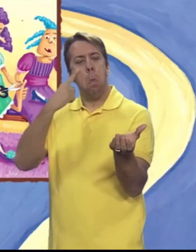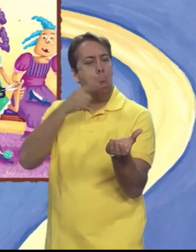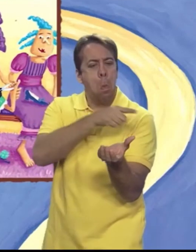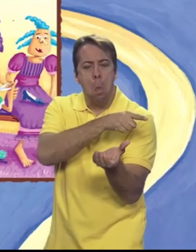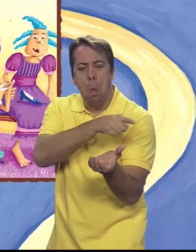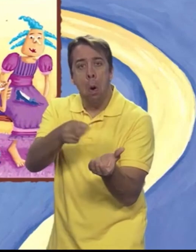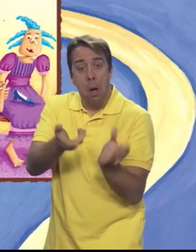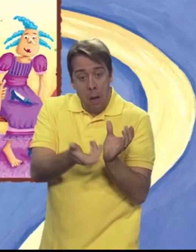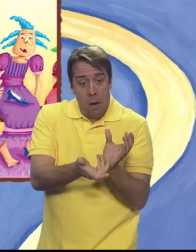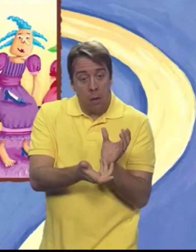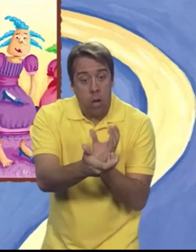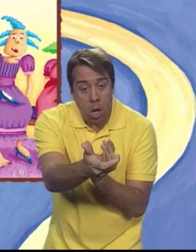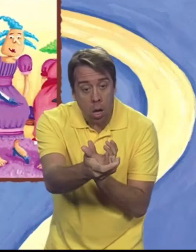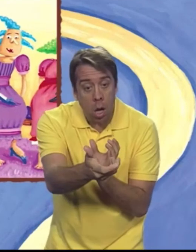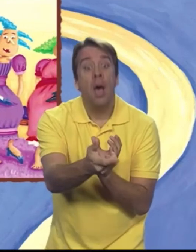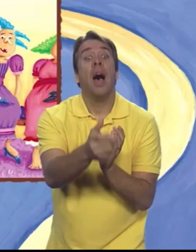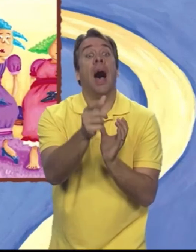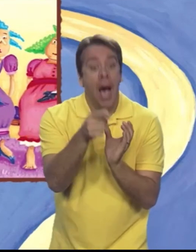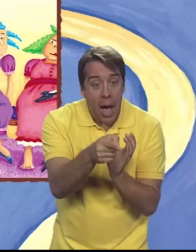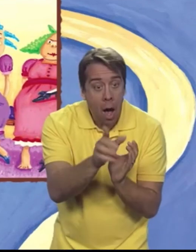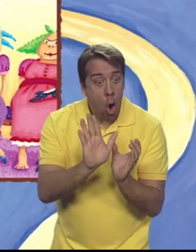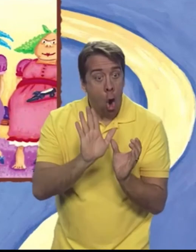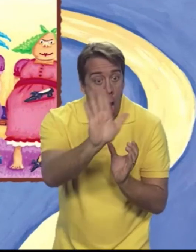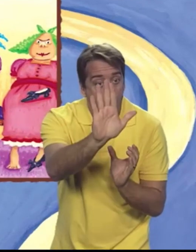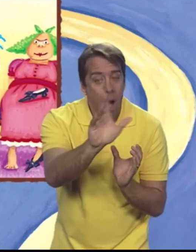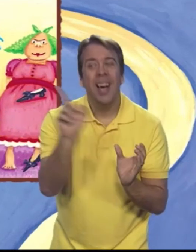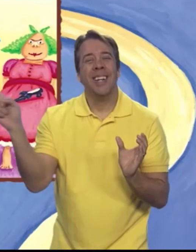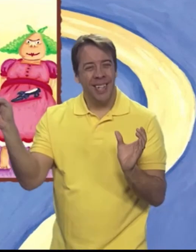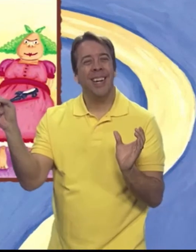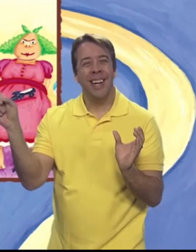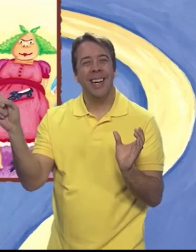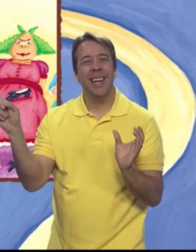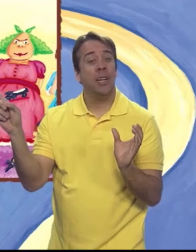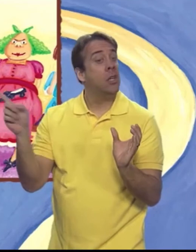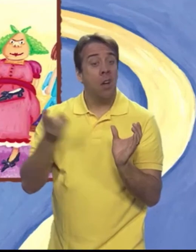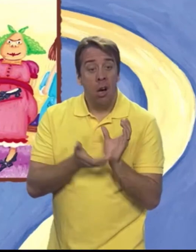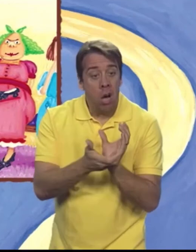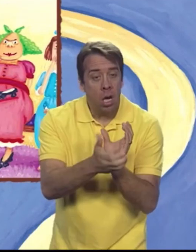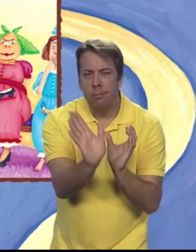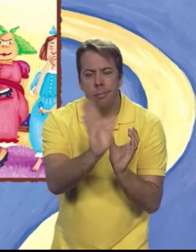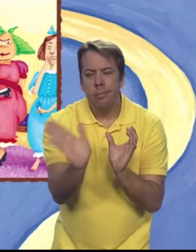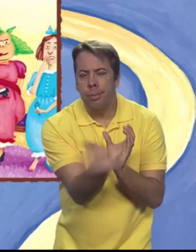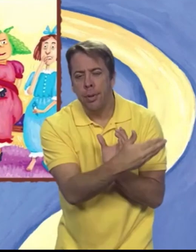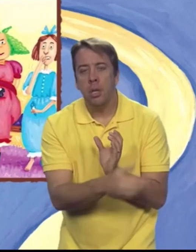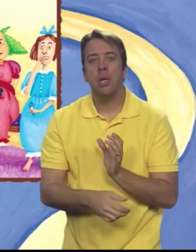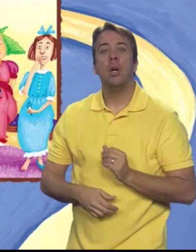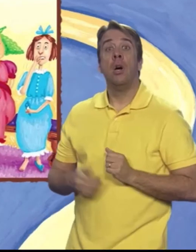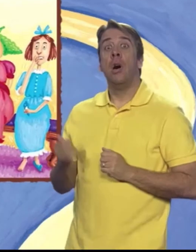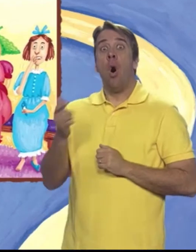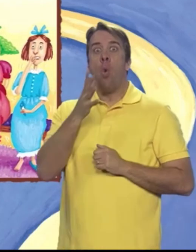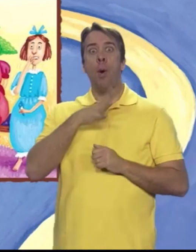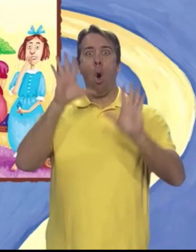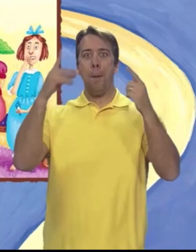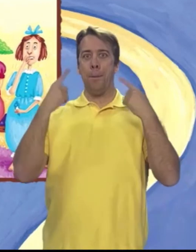he announced, for further talking and dancing. All the women lined up to try on the shoe,